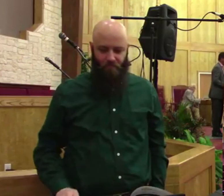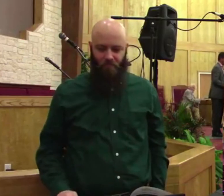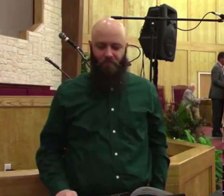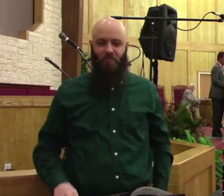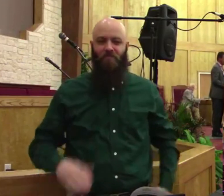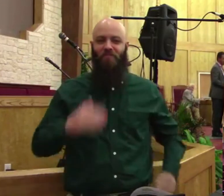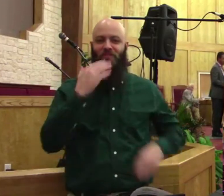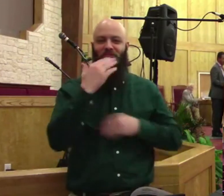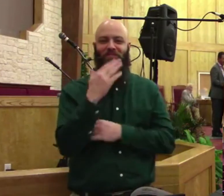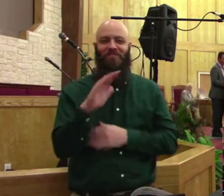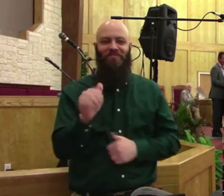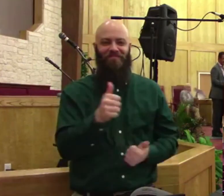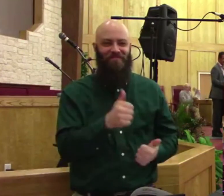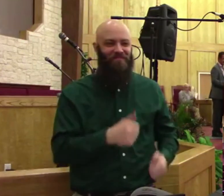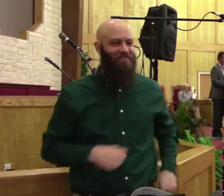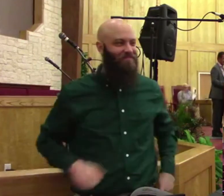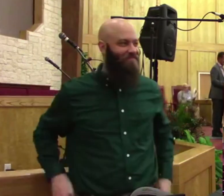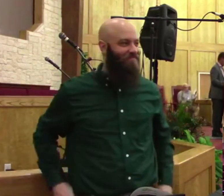Good morning, everyone.